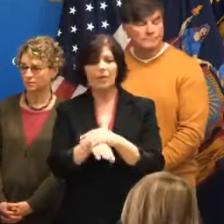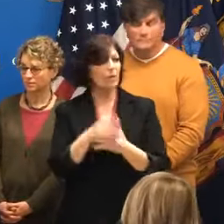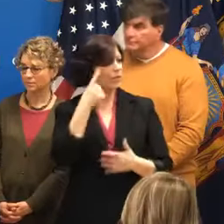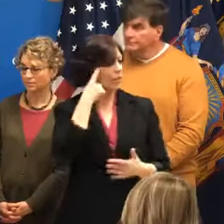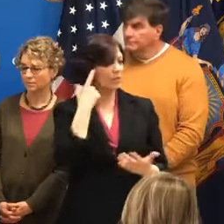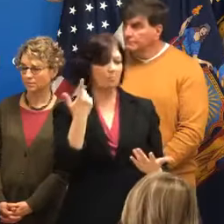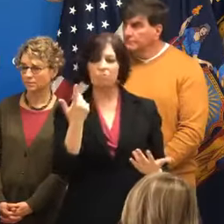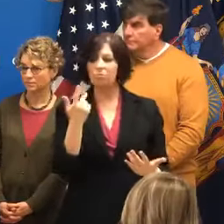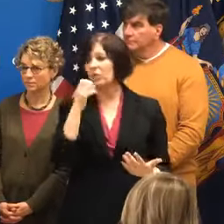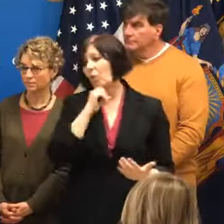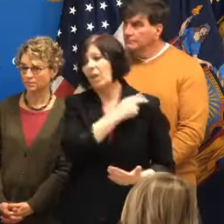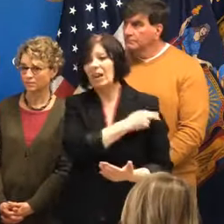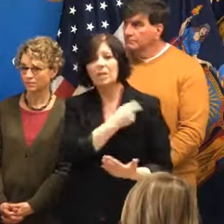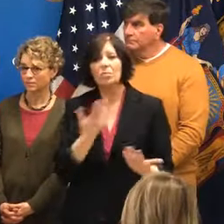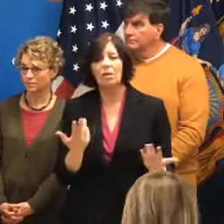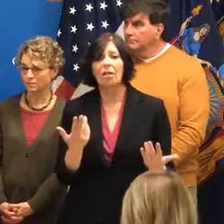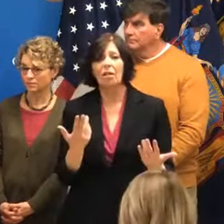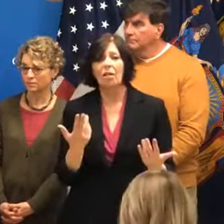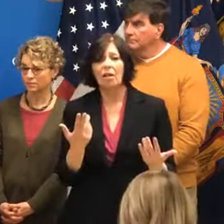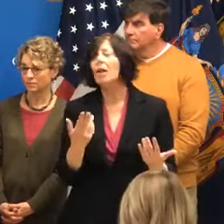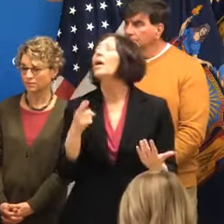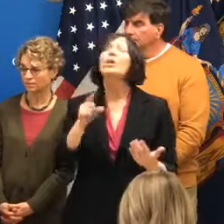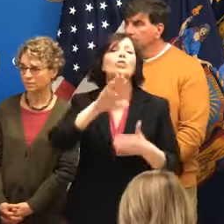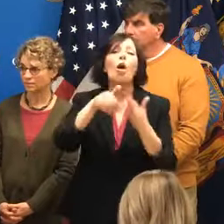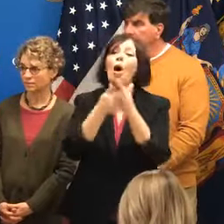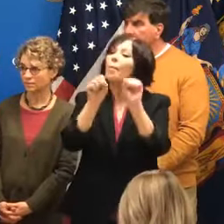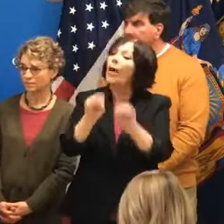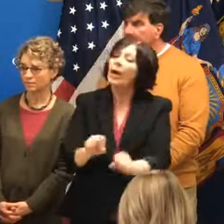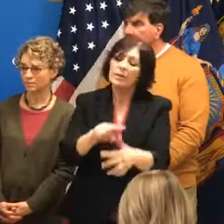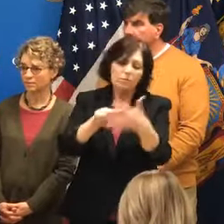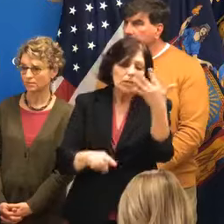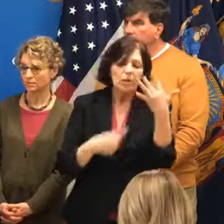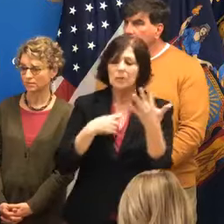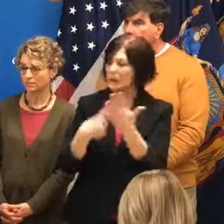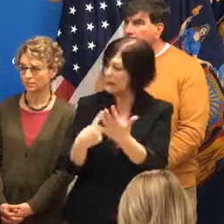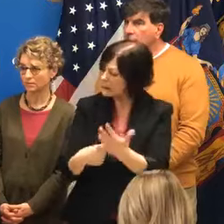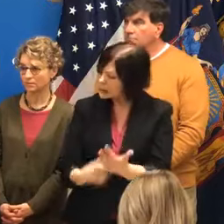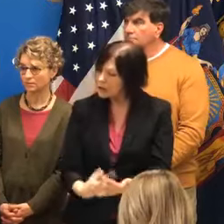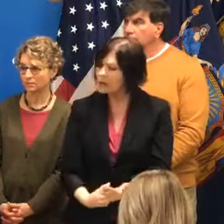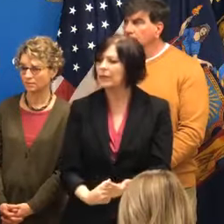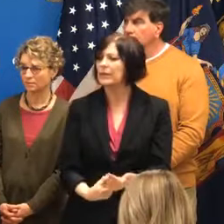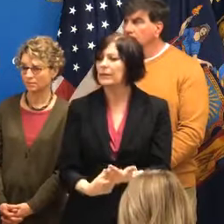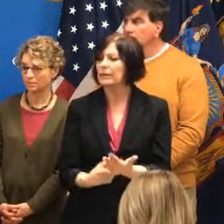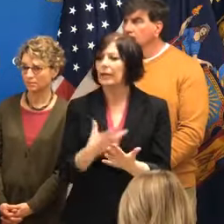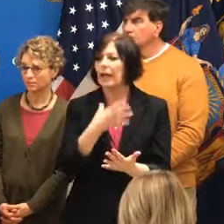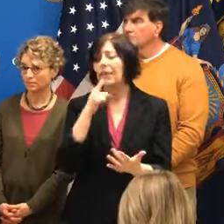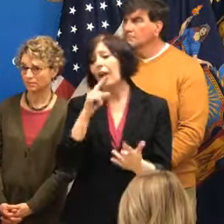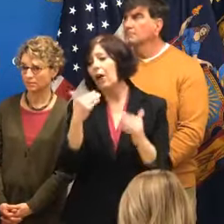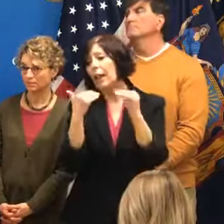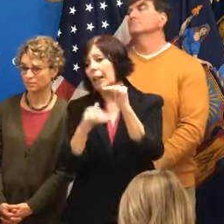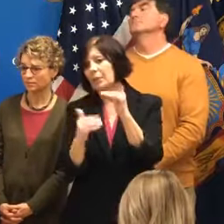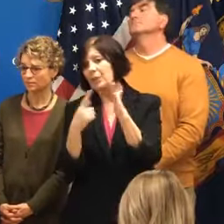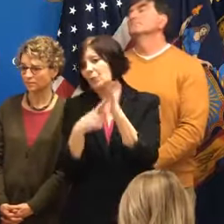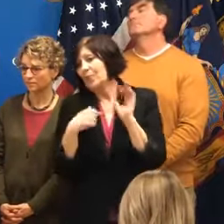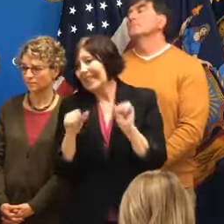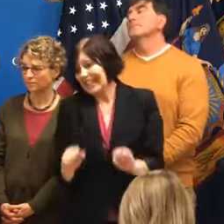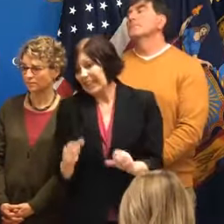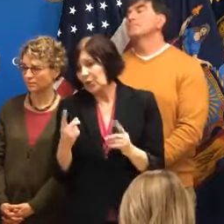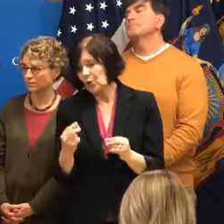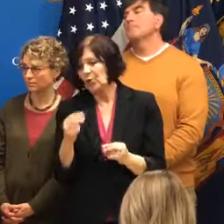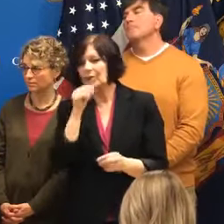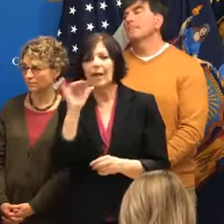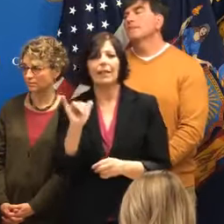you're walking through just an older hospital. So these are all discussions that we are having, and there are limitations on what we can do. It's